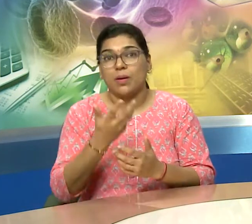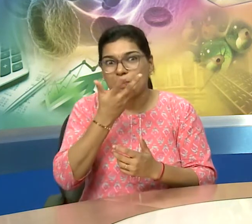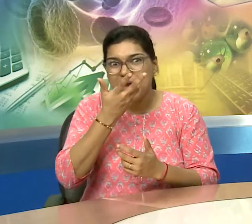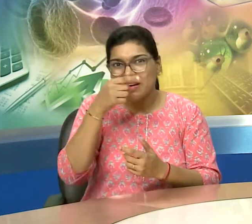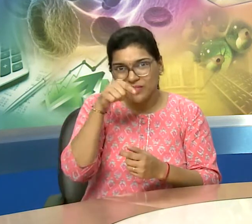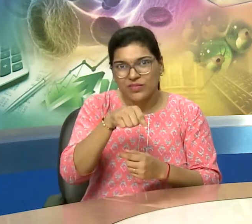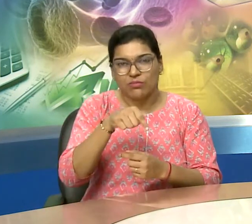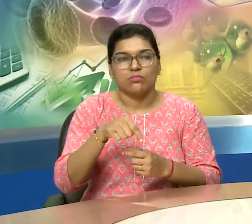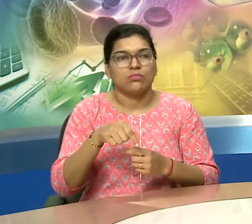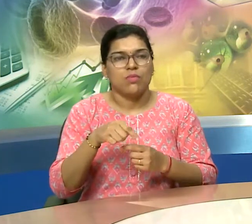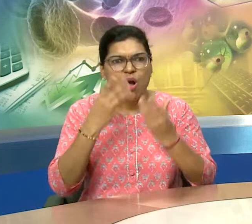This is the second point.